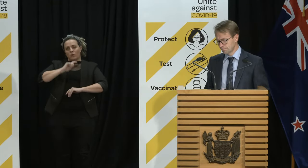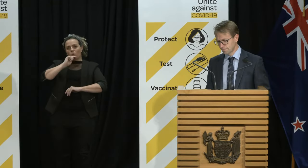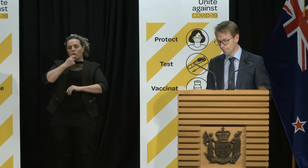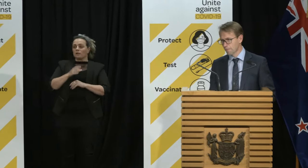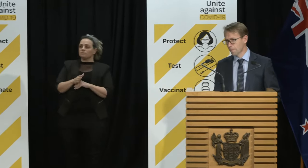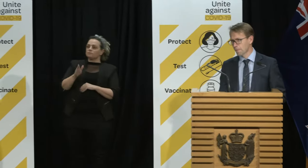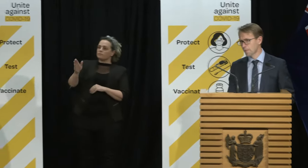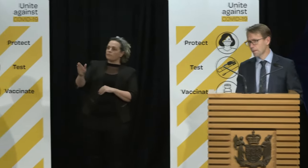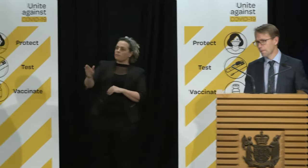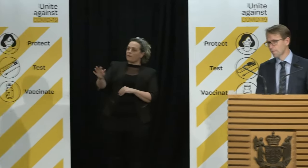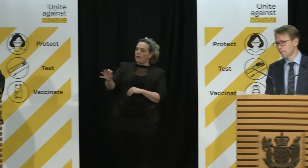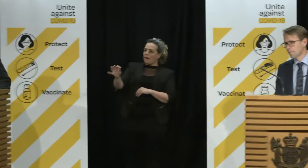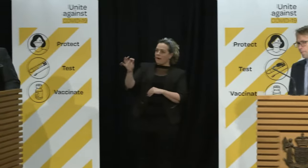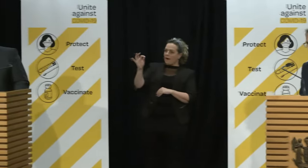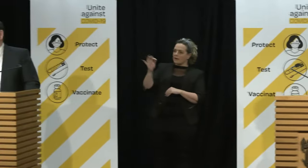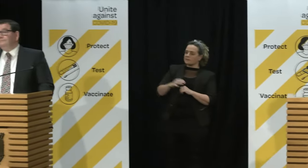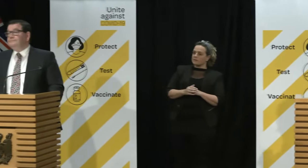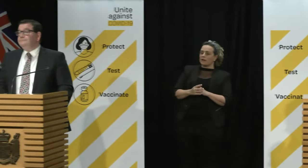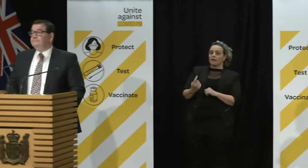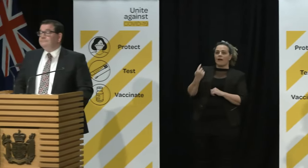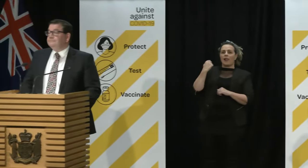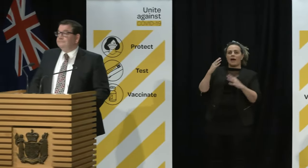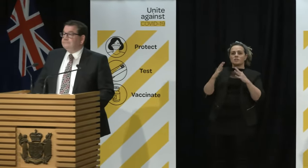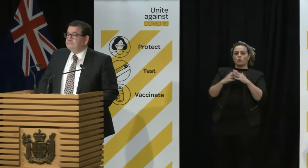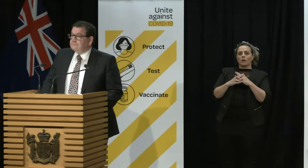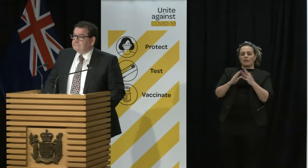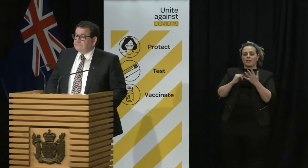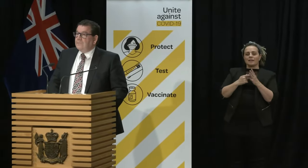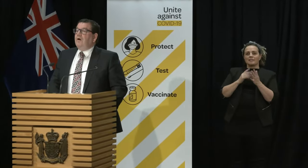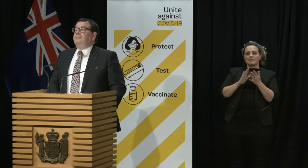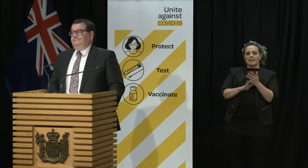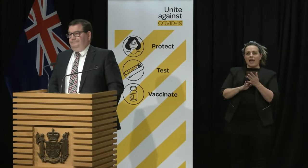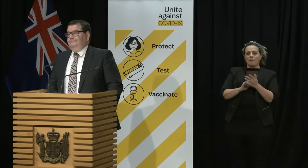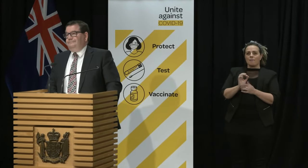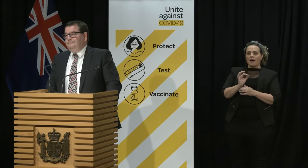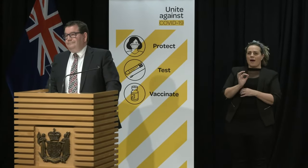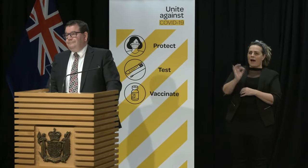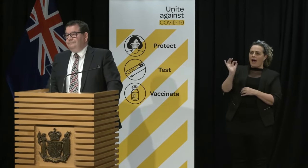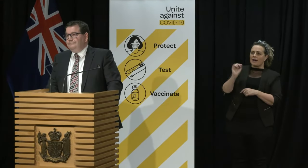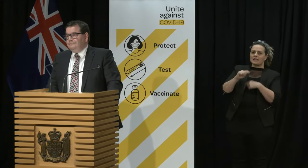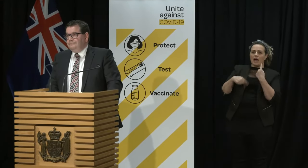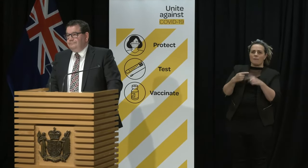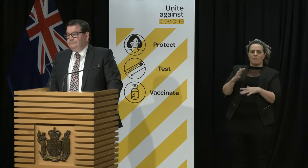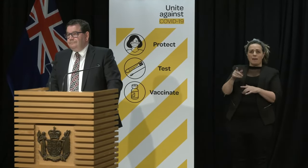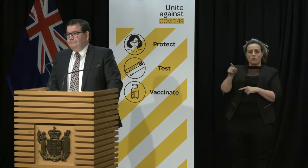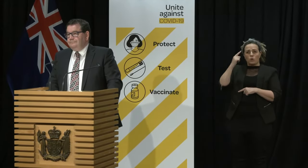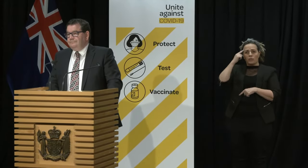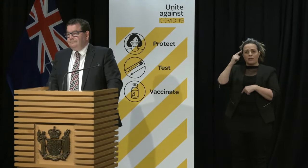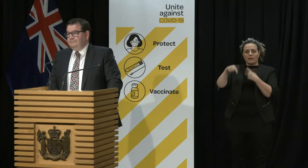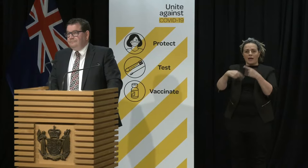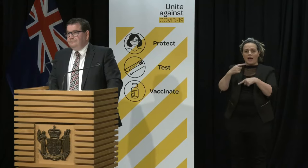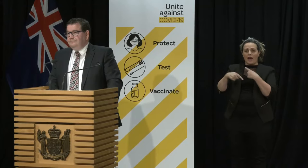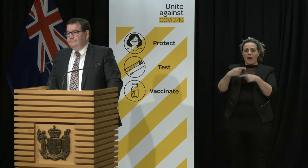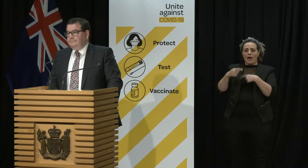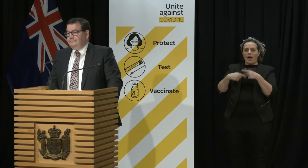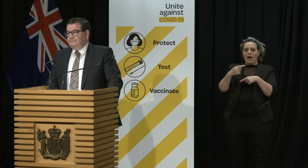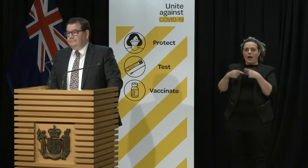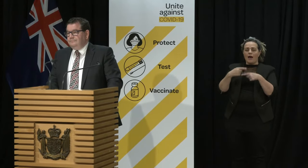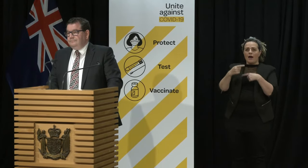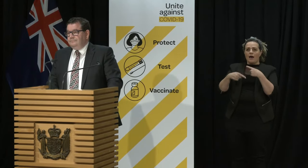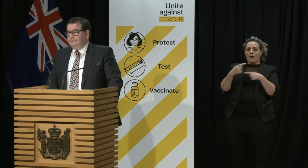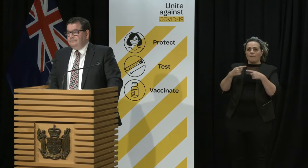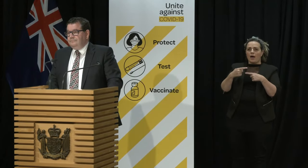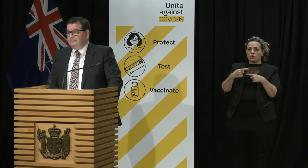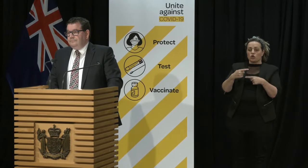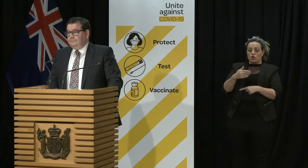Last week Sam asked you about whether you give any consideration to expediting the proactive release of this public health